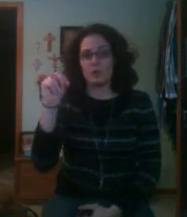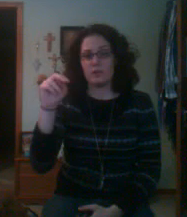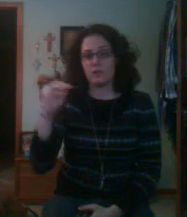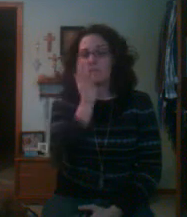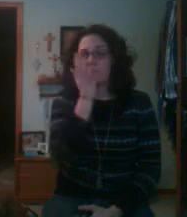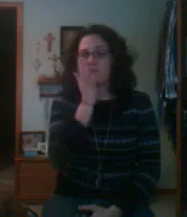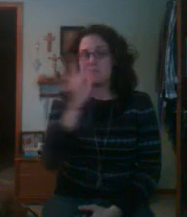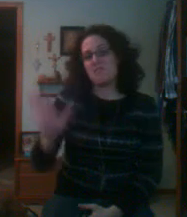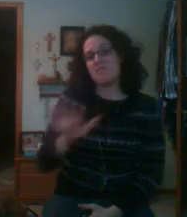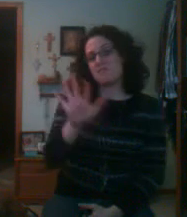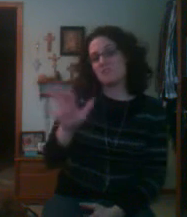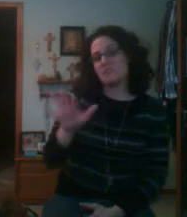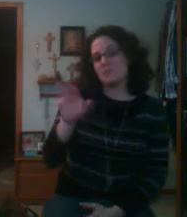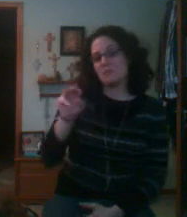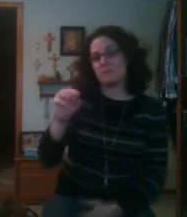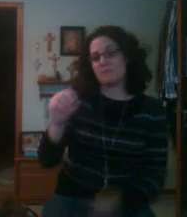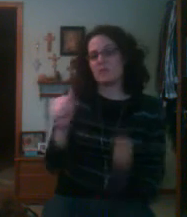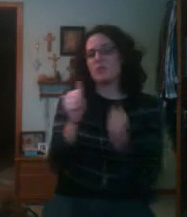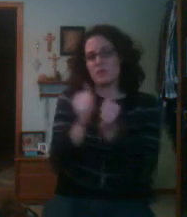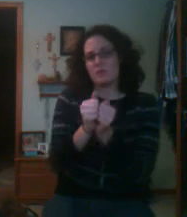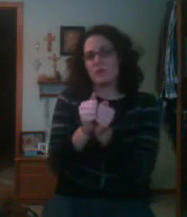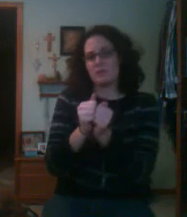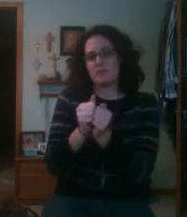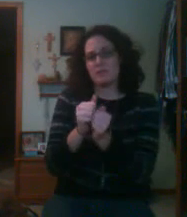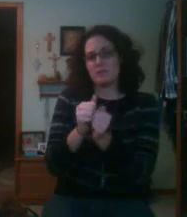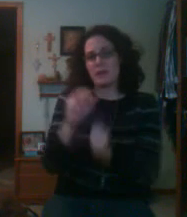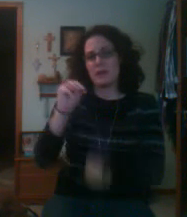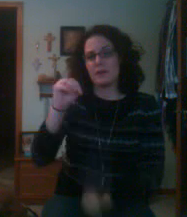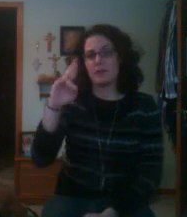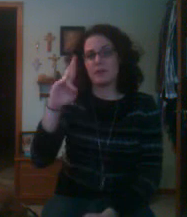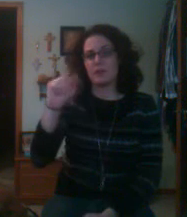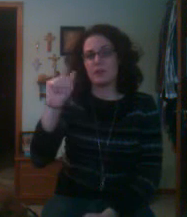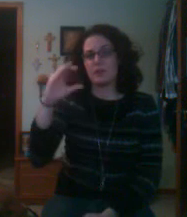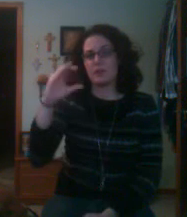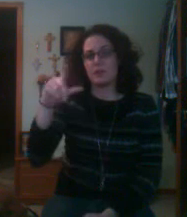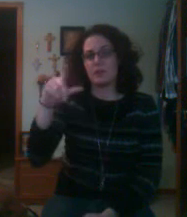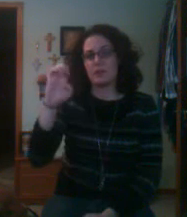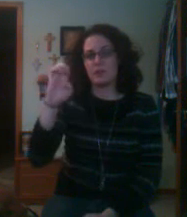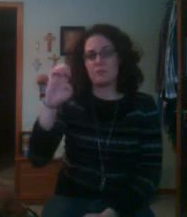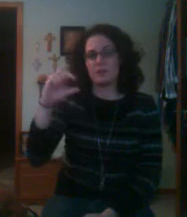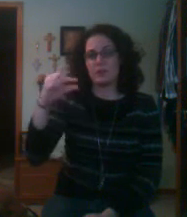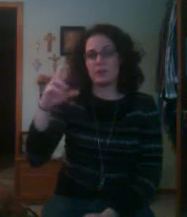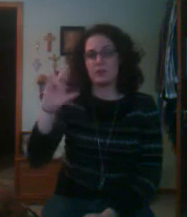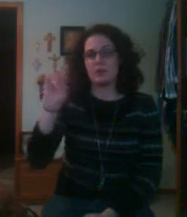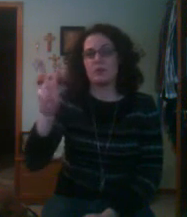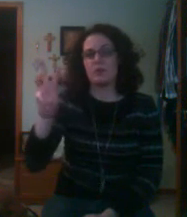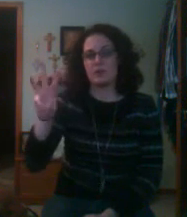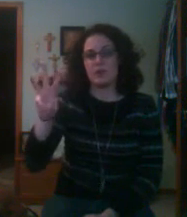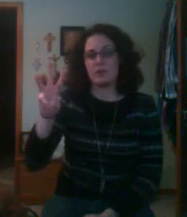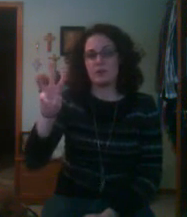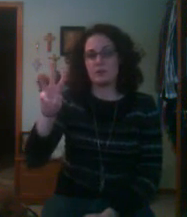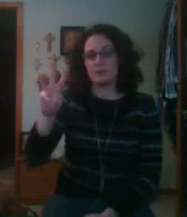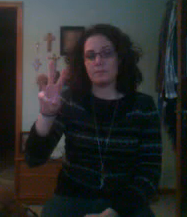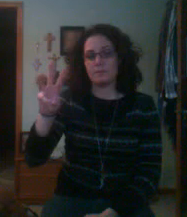this is just an observation that you're making as a corn farmer. So you could use this to develop your research or to develop your research.